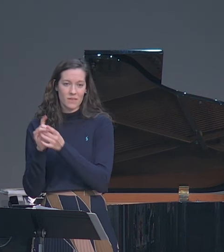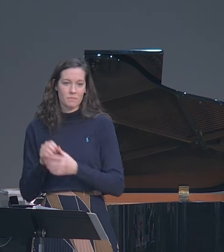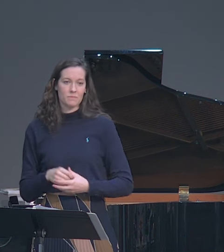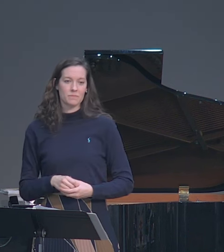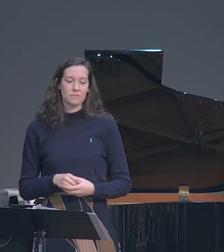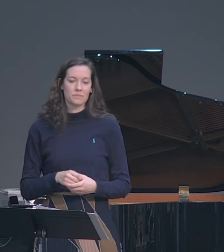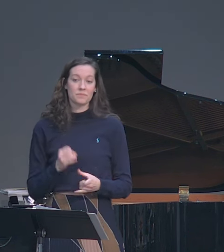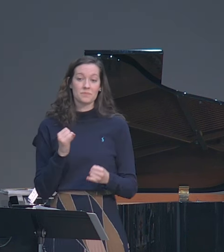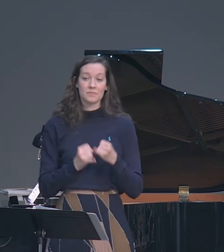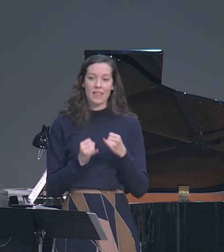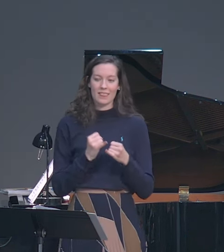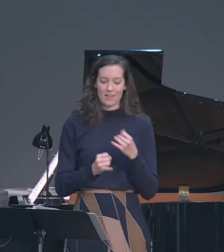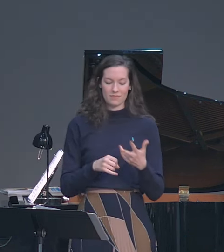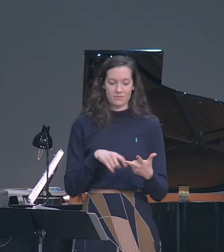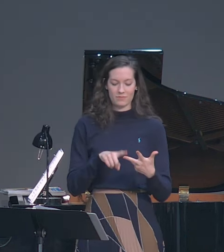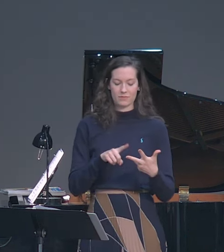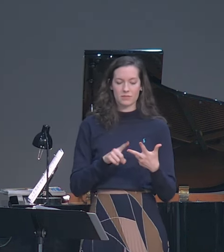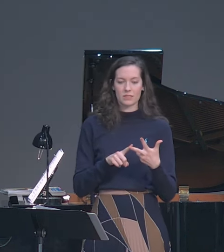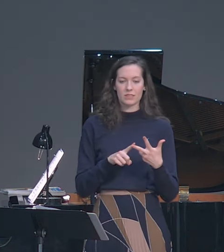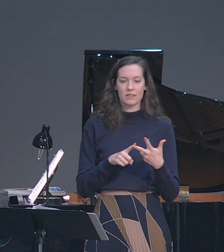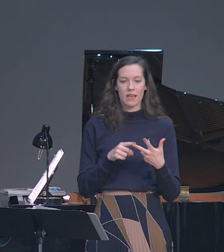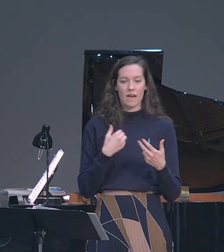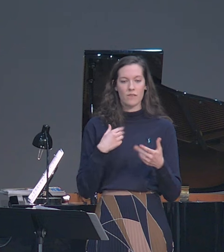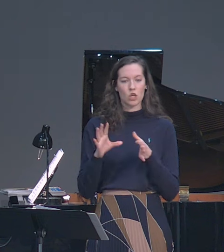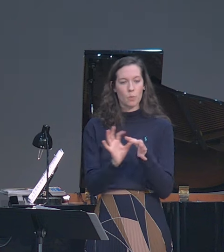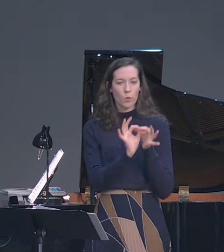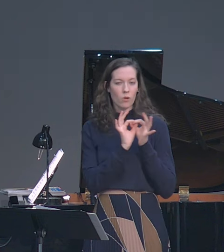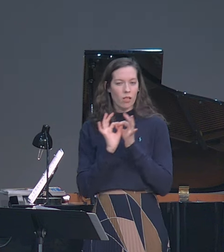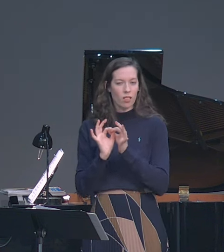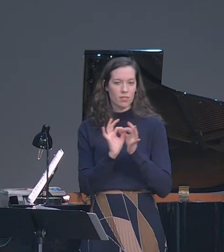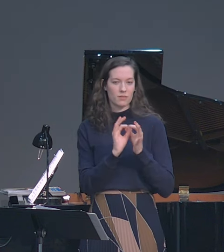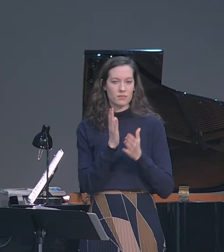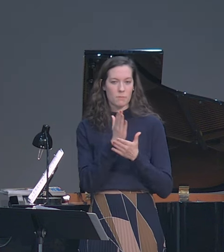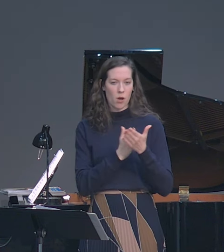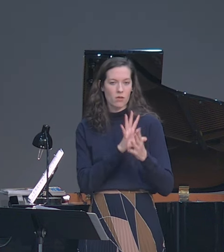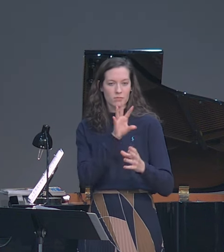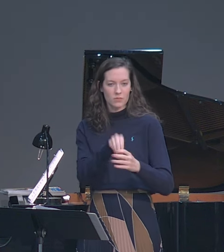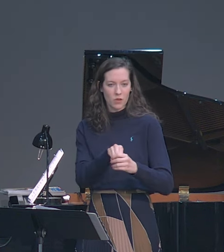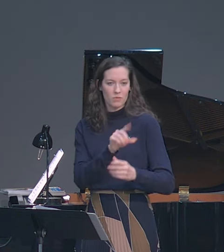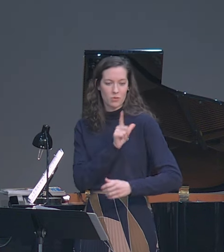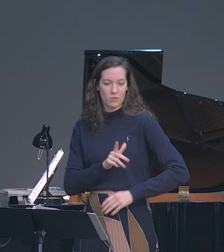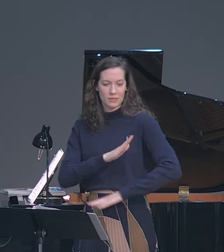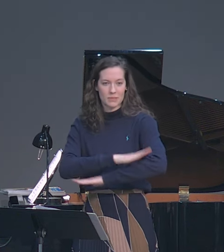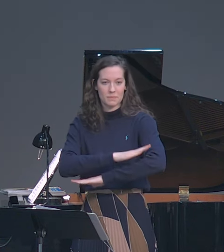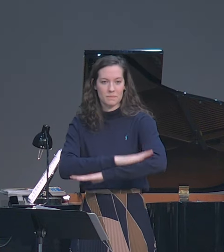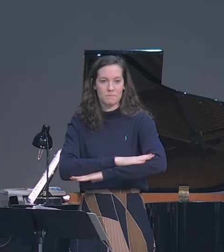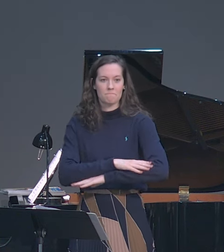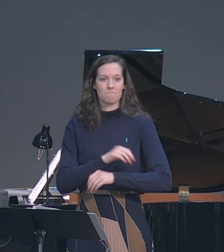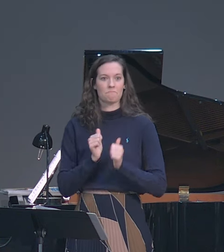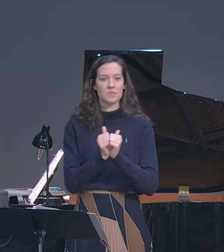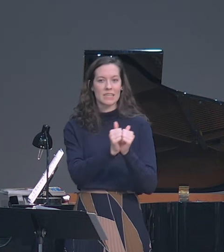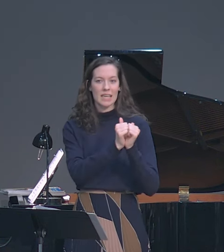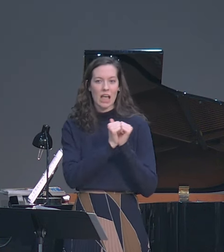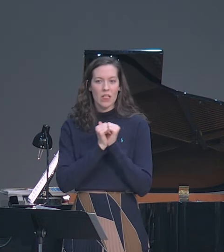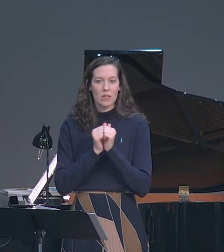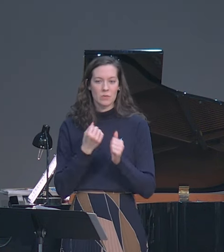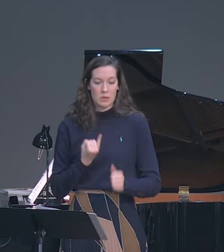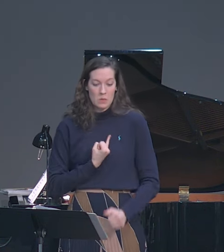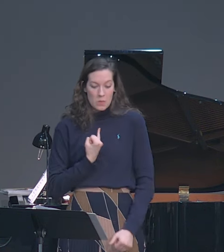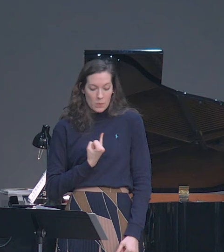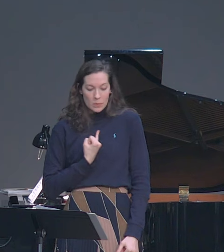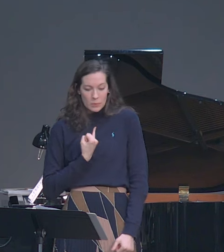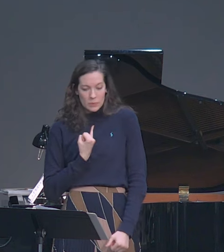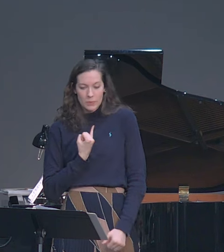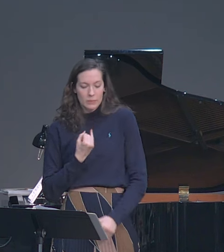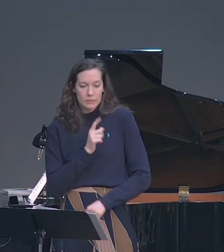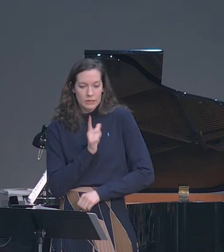Finally, there's a communal component to communion where we actually participate together. This is something that we don't do in isolation. You see,